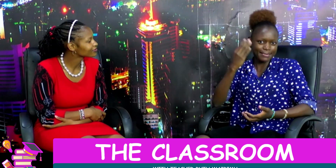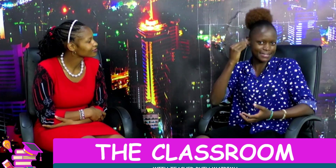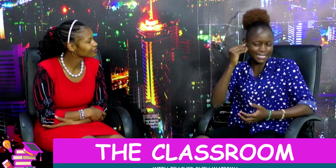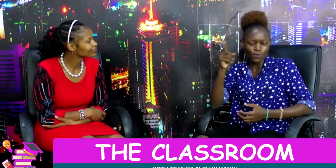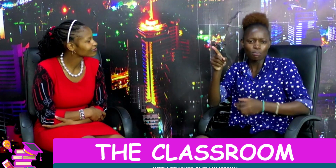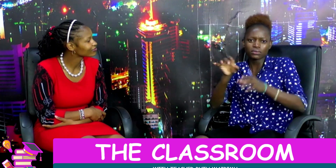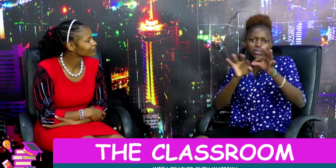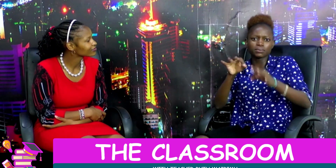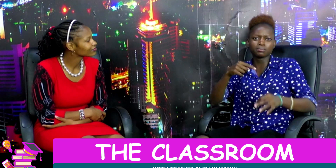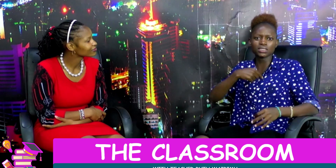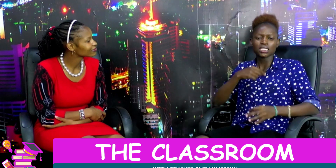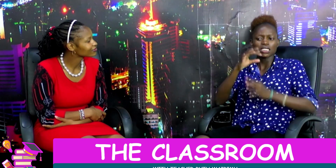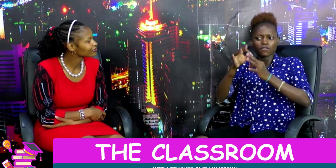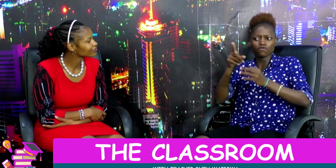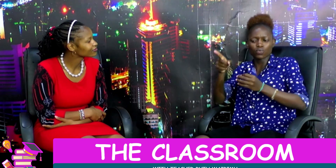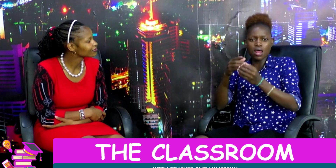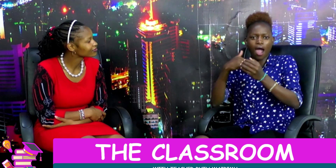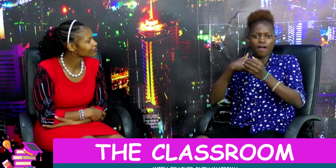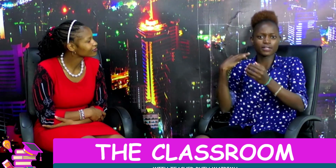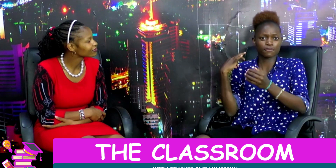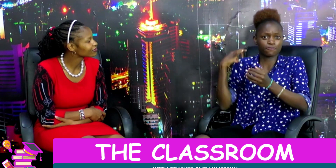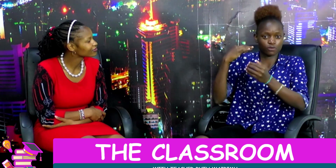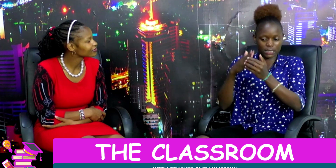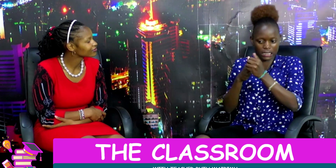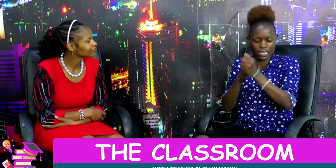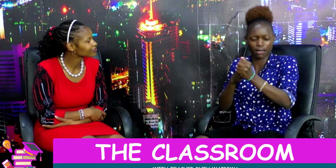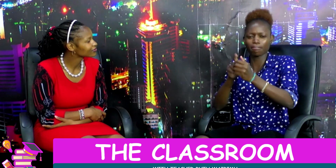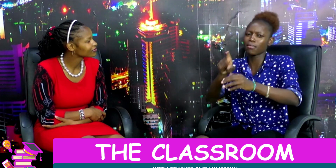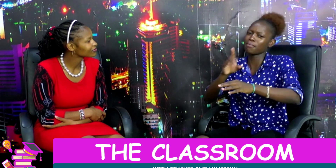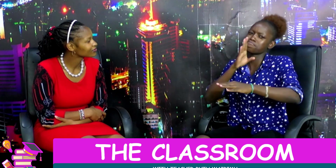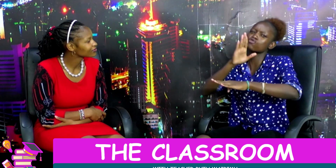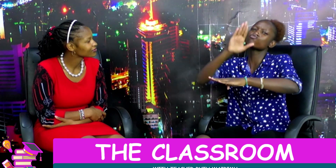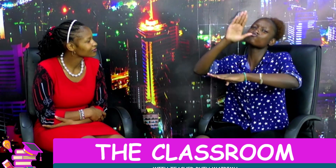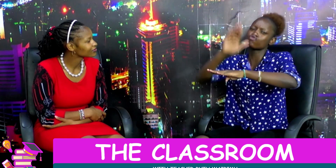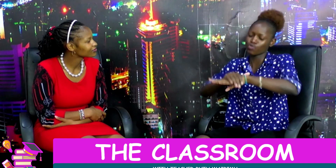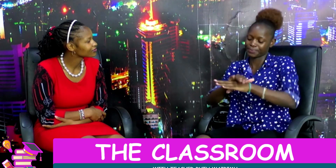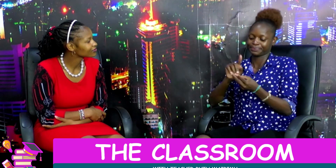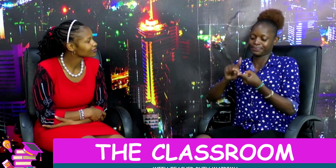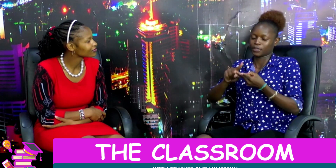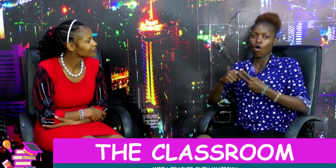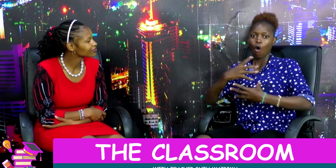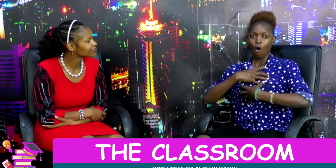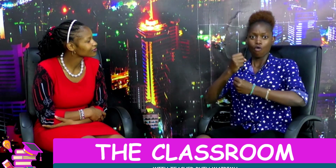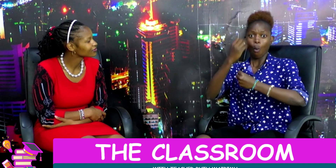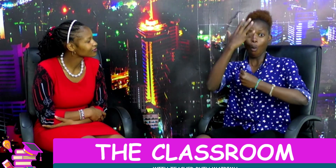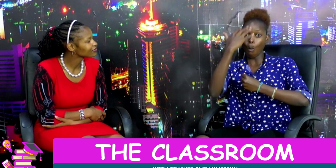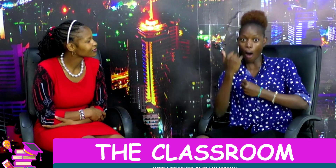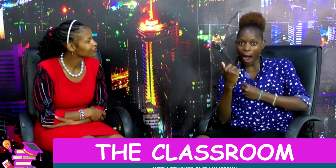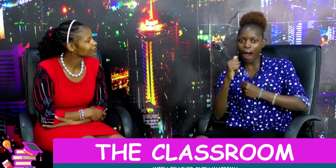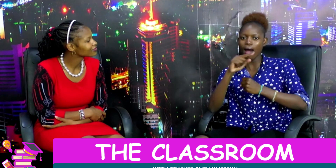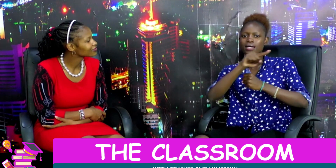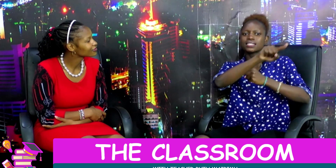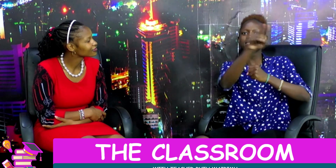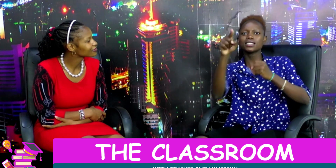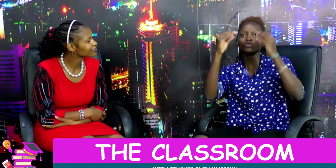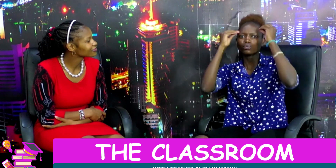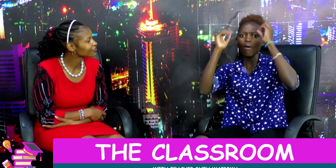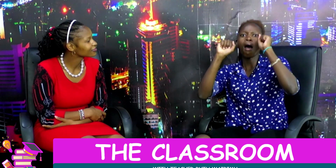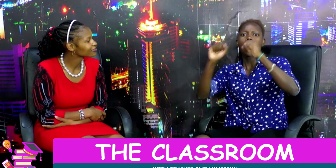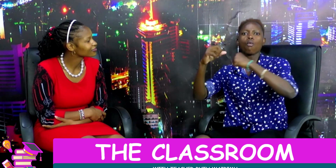was more confident in class than outside. So I had a private discussion, with my